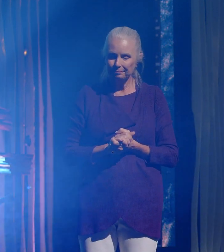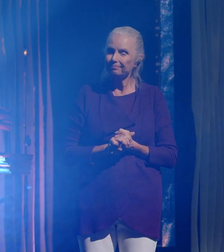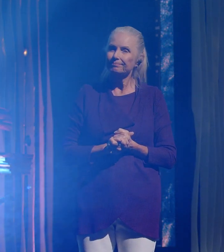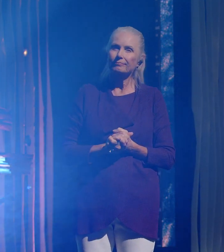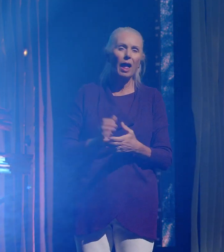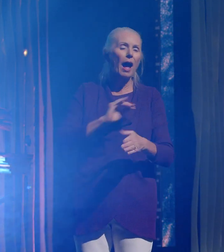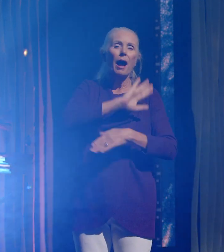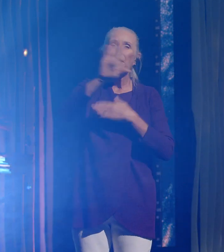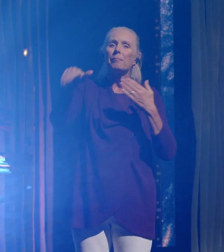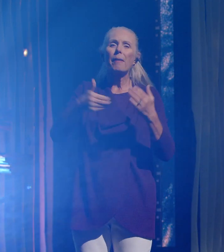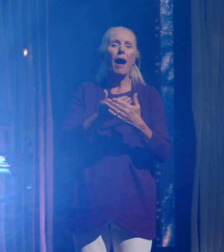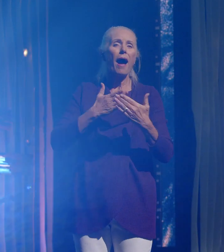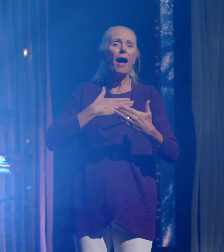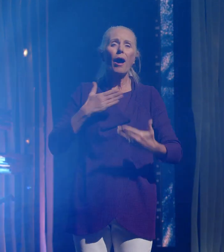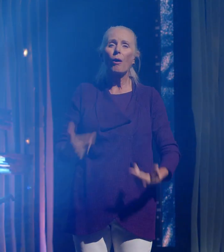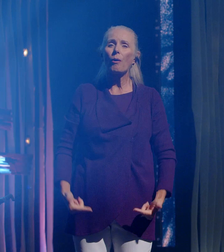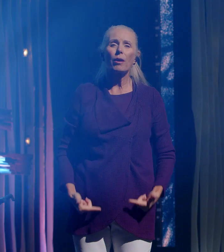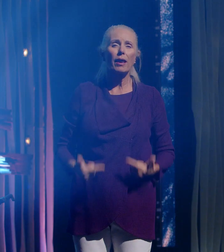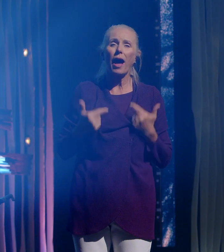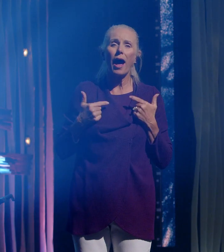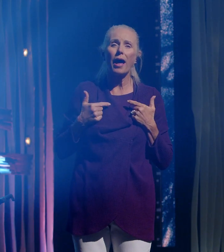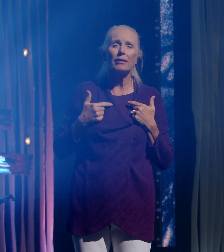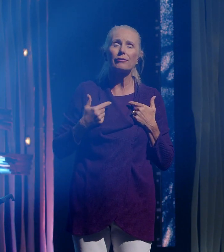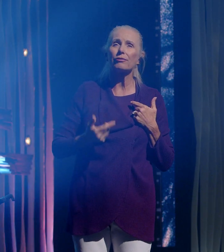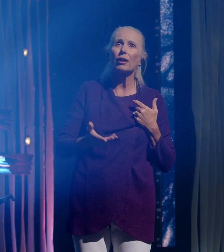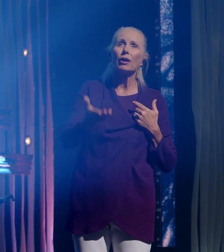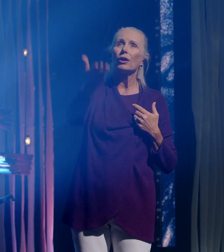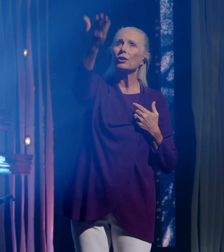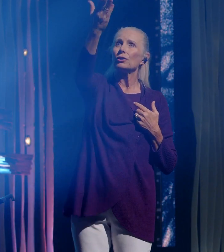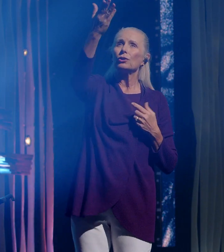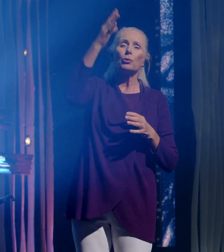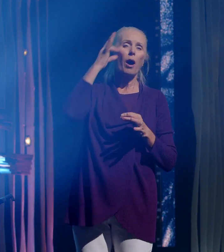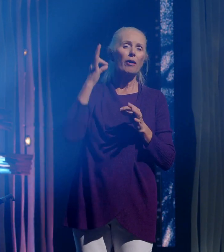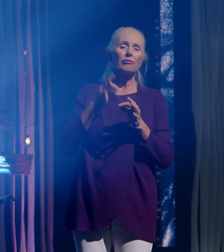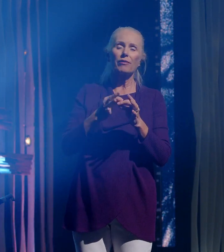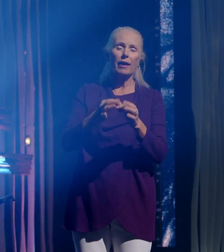And all my life you have been